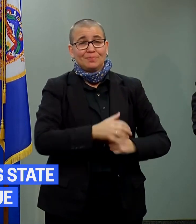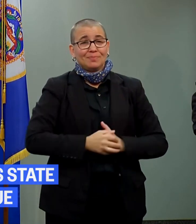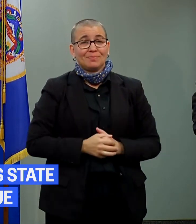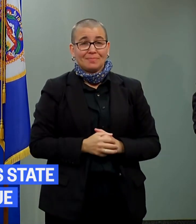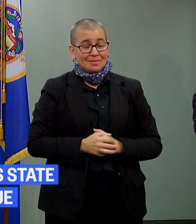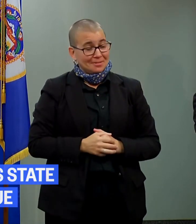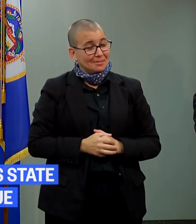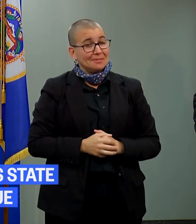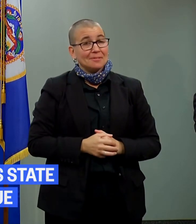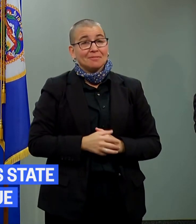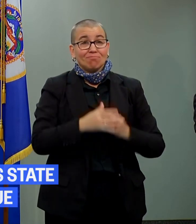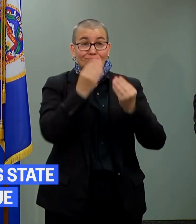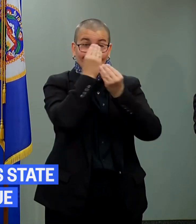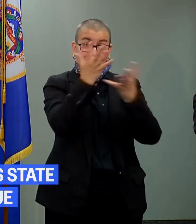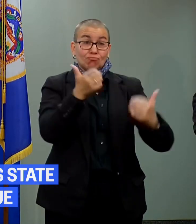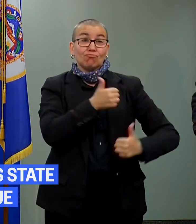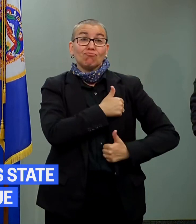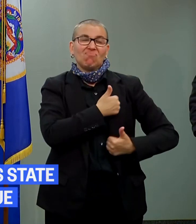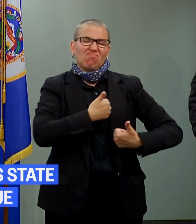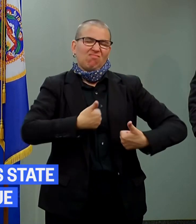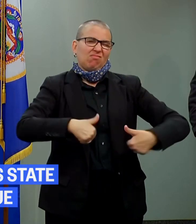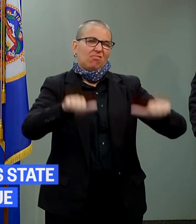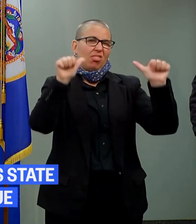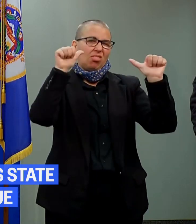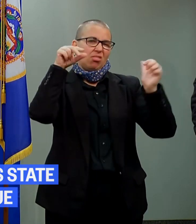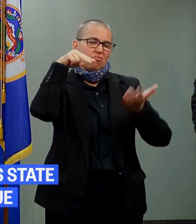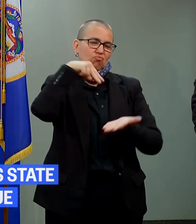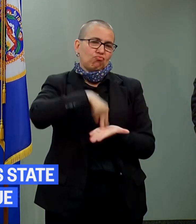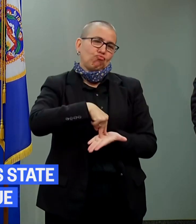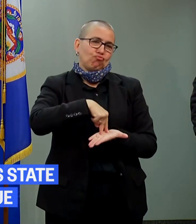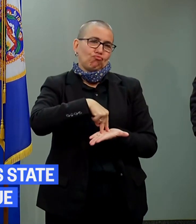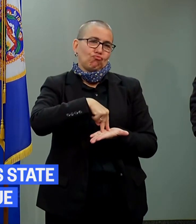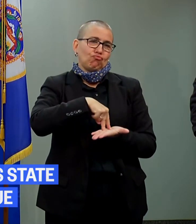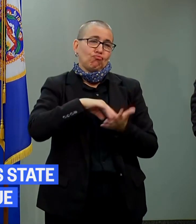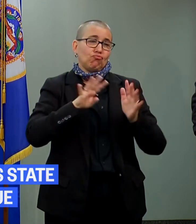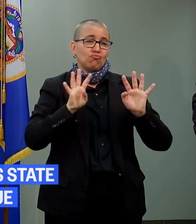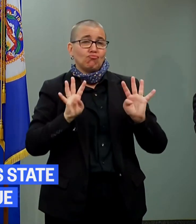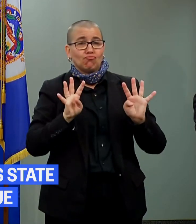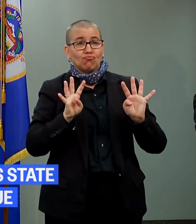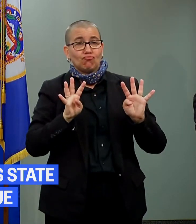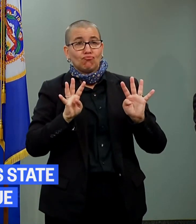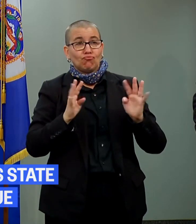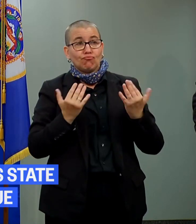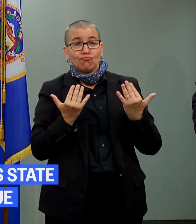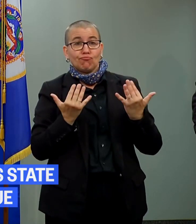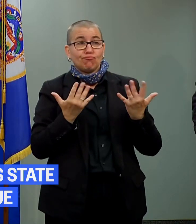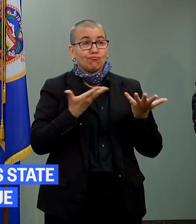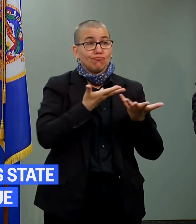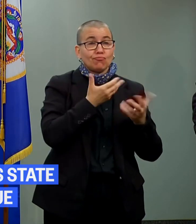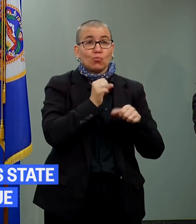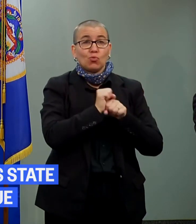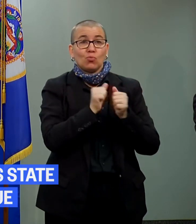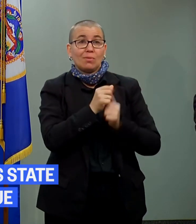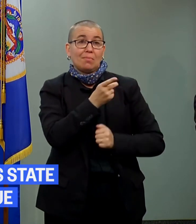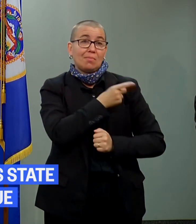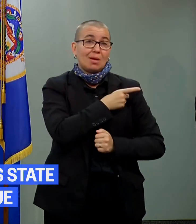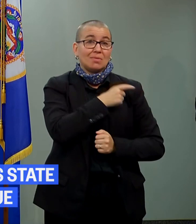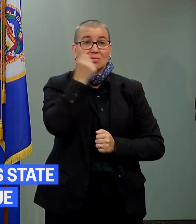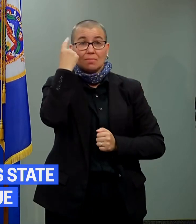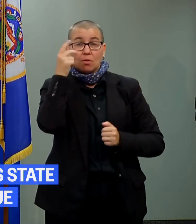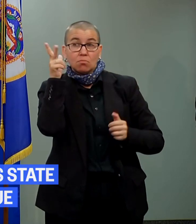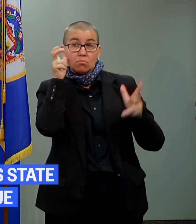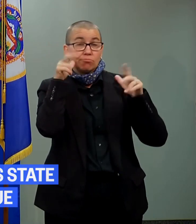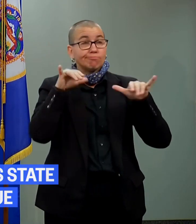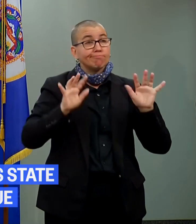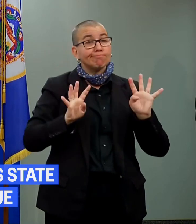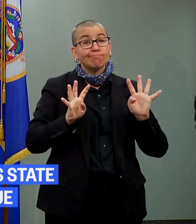presence and our integration with our law enforcement partners across Minneapolis and St. Paul. Last night, we